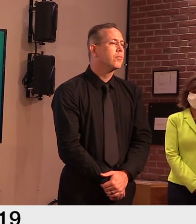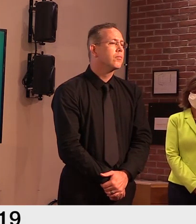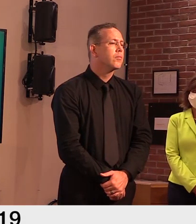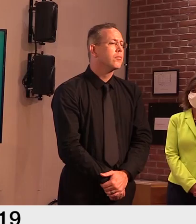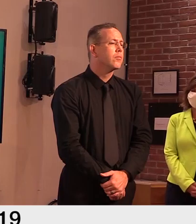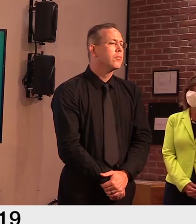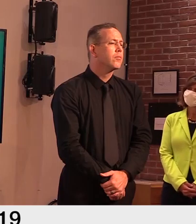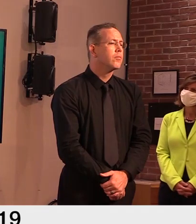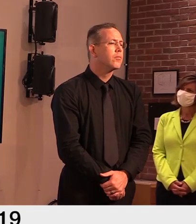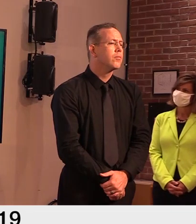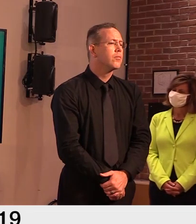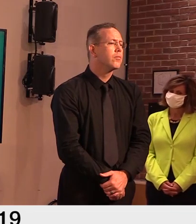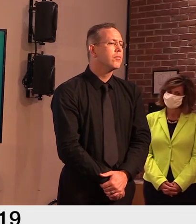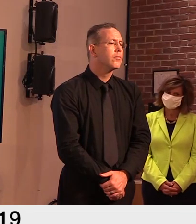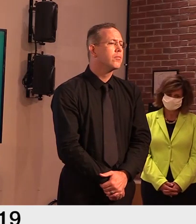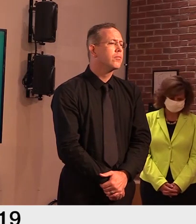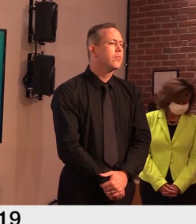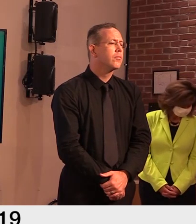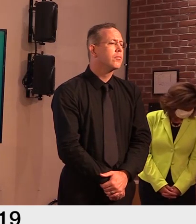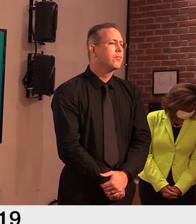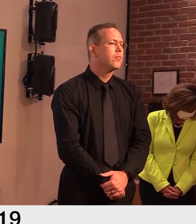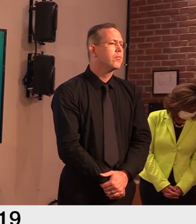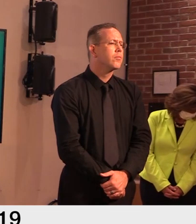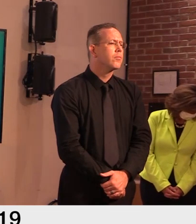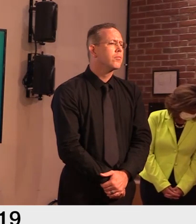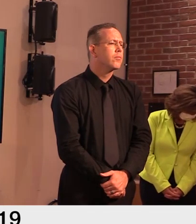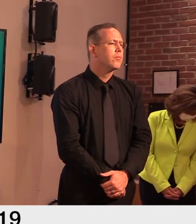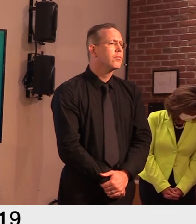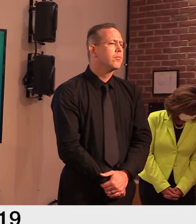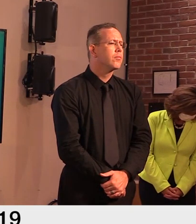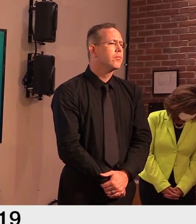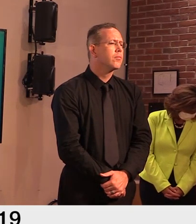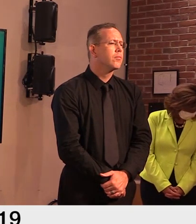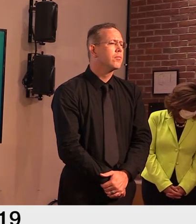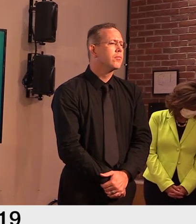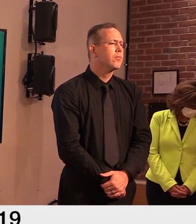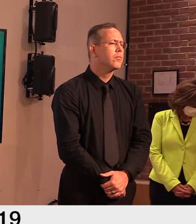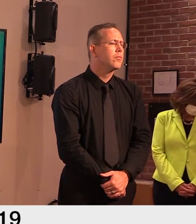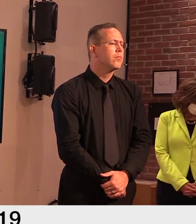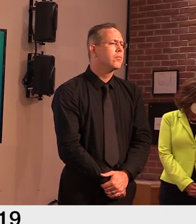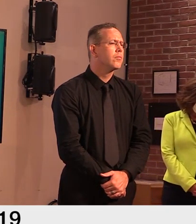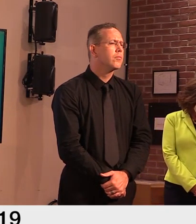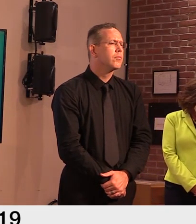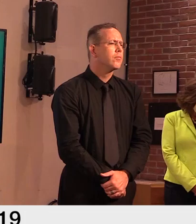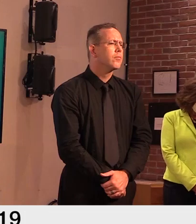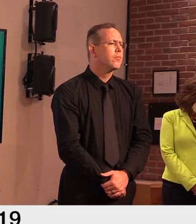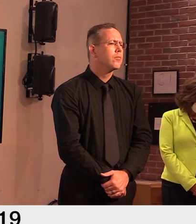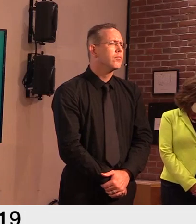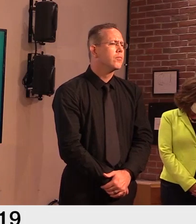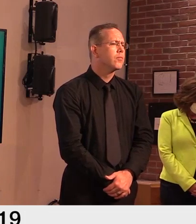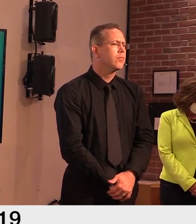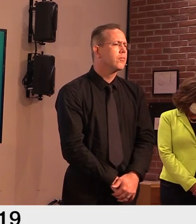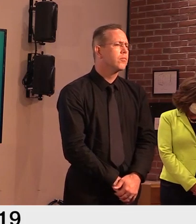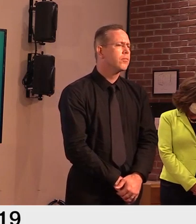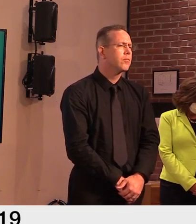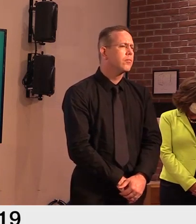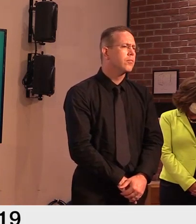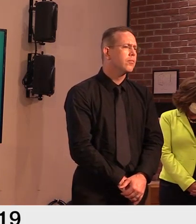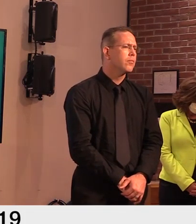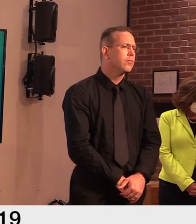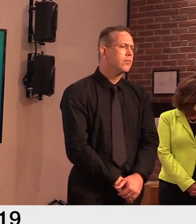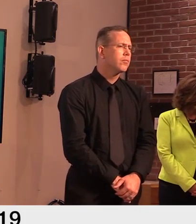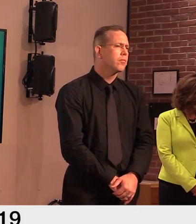Lexington for the independence of this country. And there were a lot of people at Bunker Hill who were people of